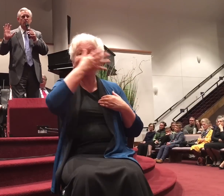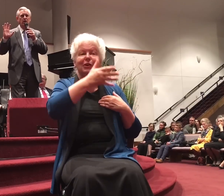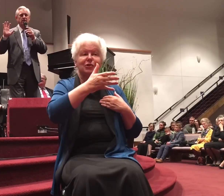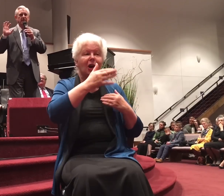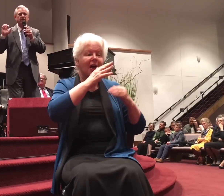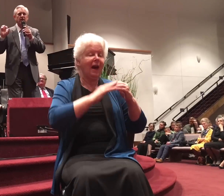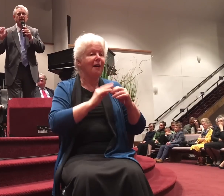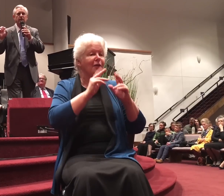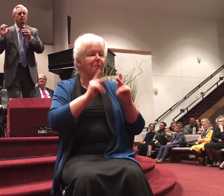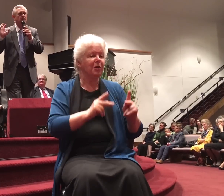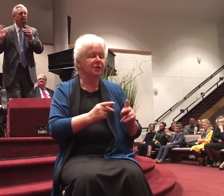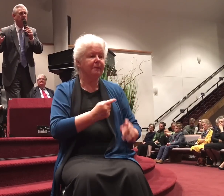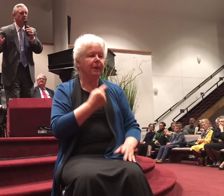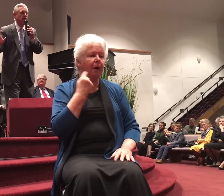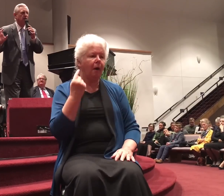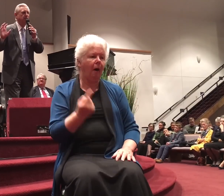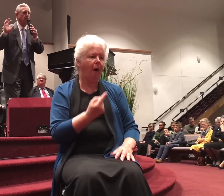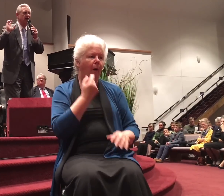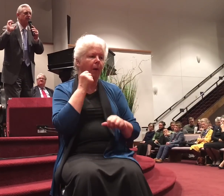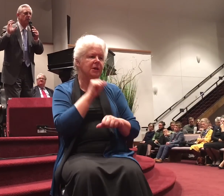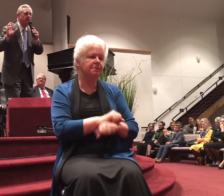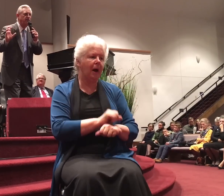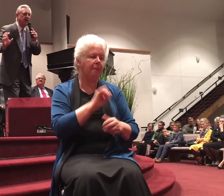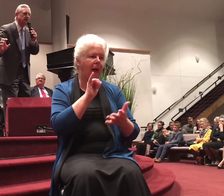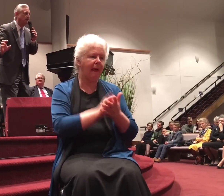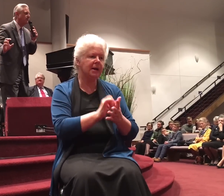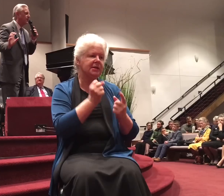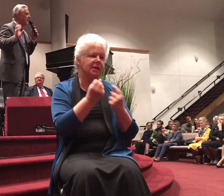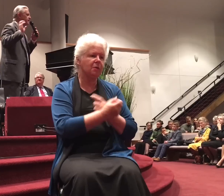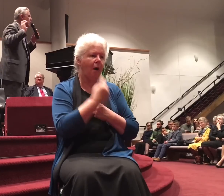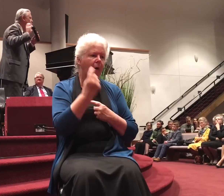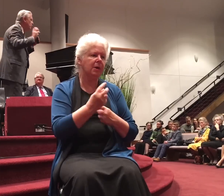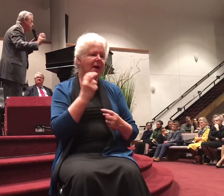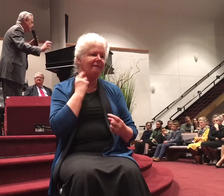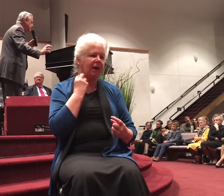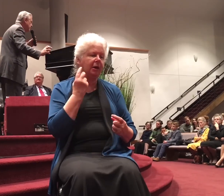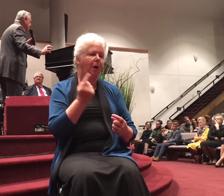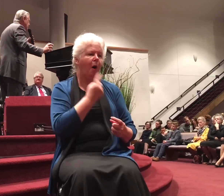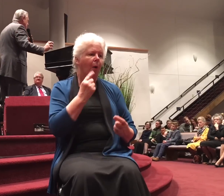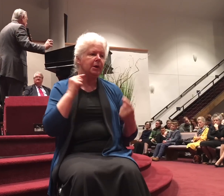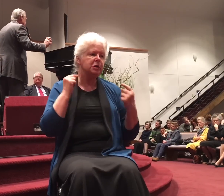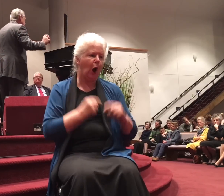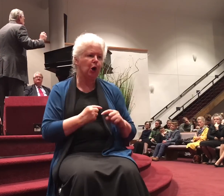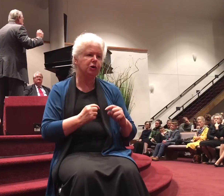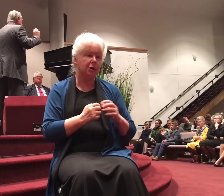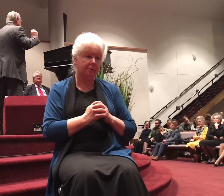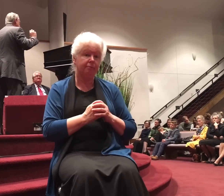for someone to be forever bound, forever a victim, forever wounded.